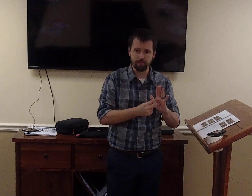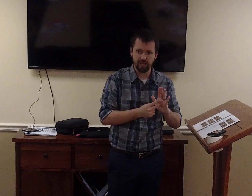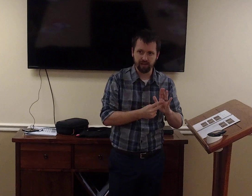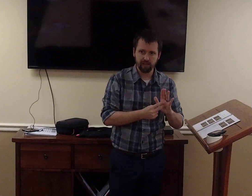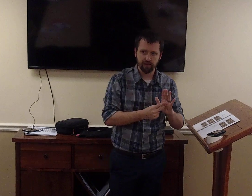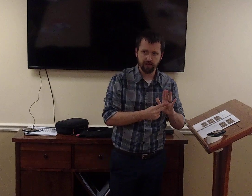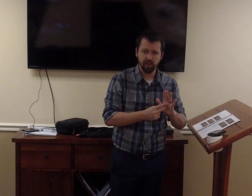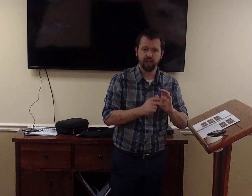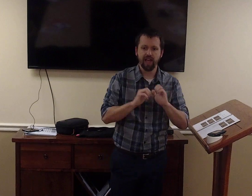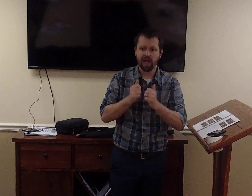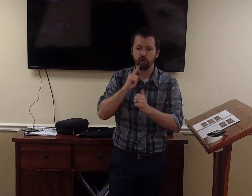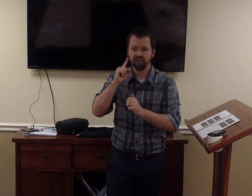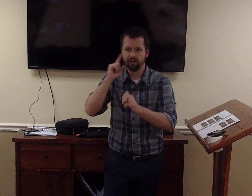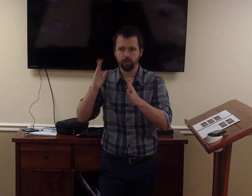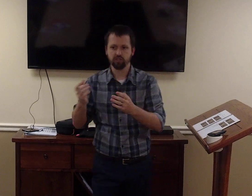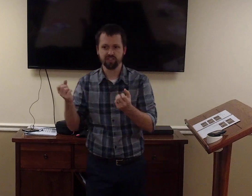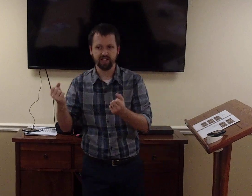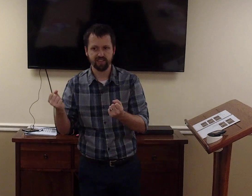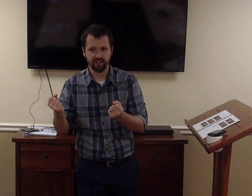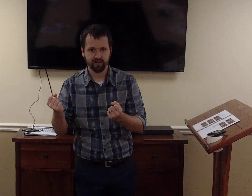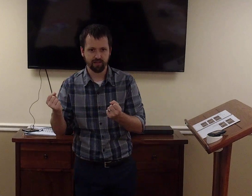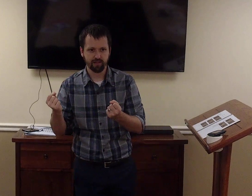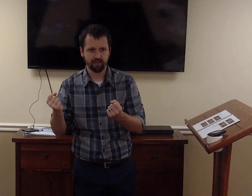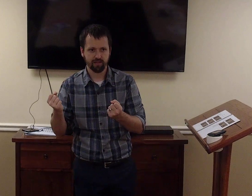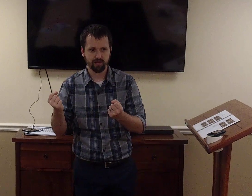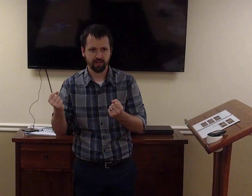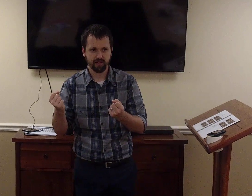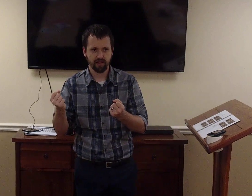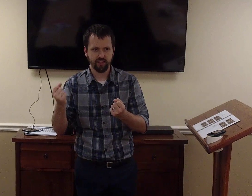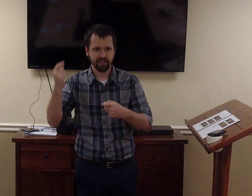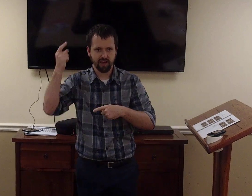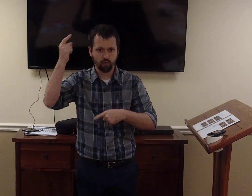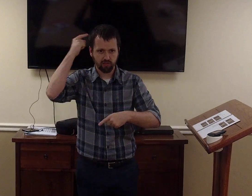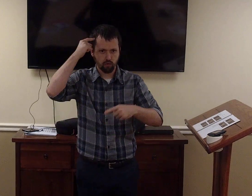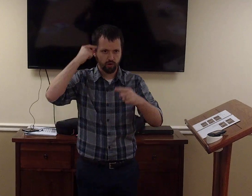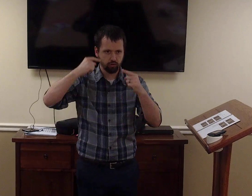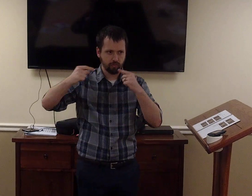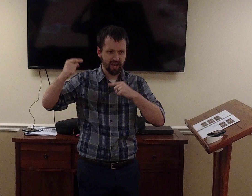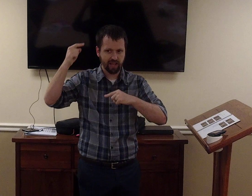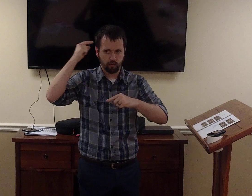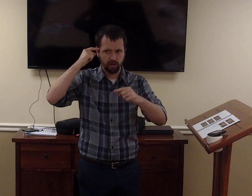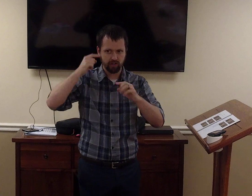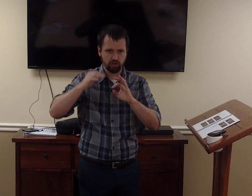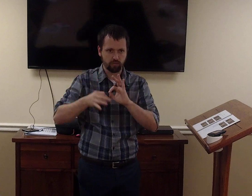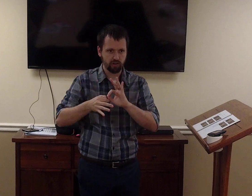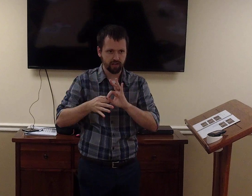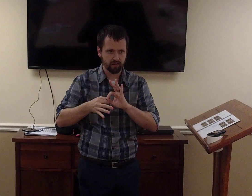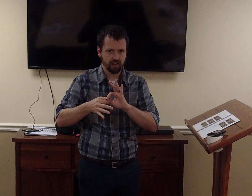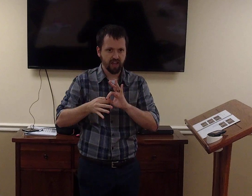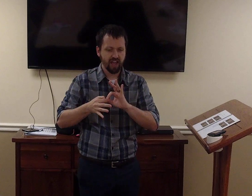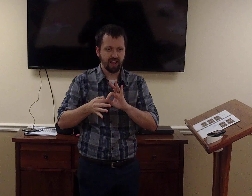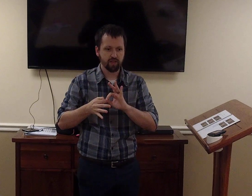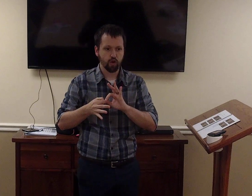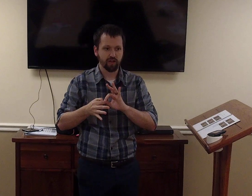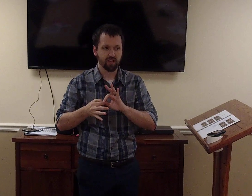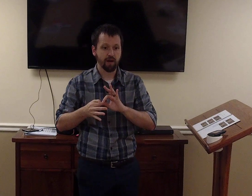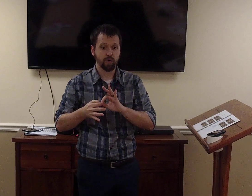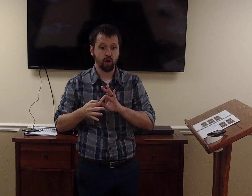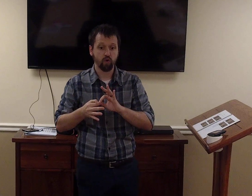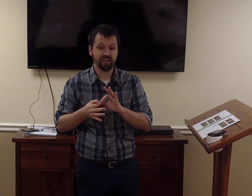mean? How would a deaf person sign that? And that's kind of what's going through my head when I'm interpreting. And so, because I'm not wanting to